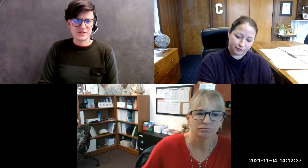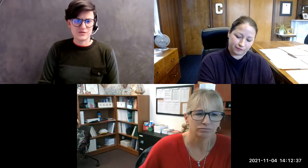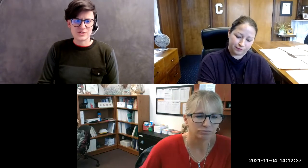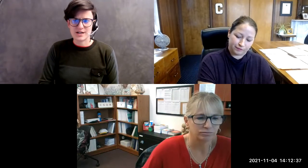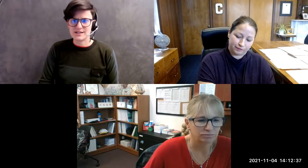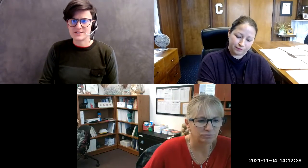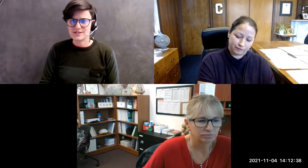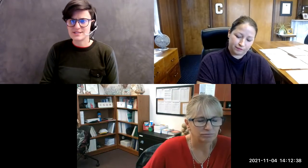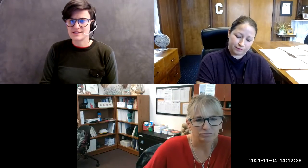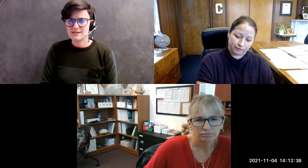Thank you for sharing, Teresa.